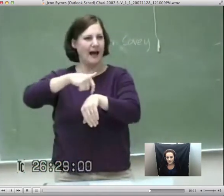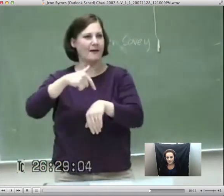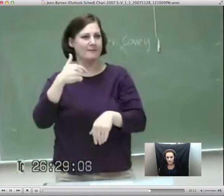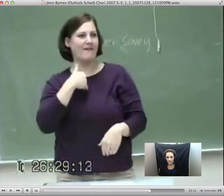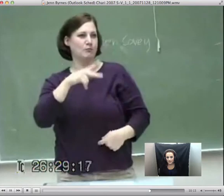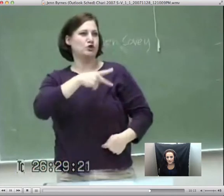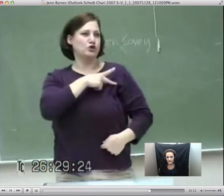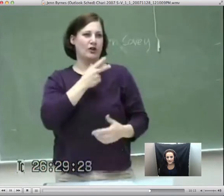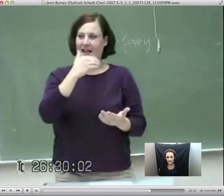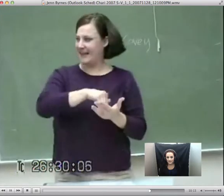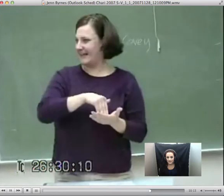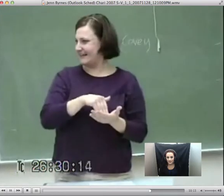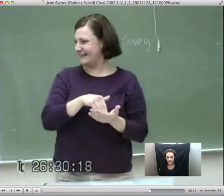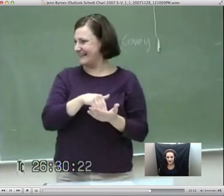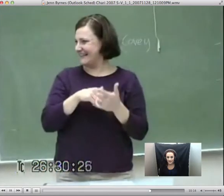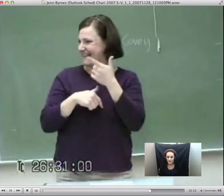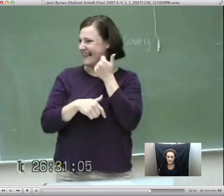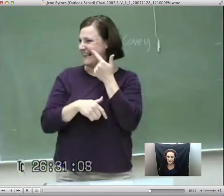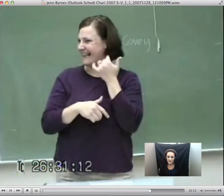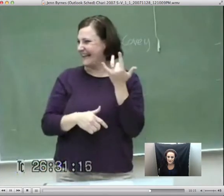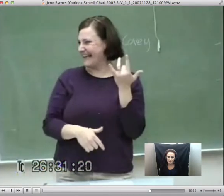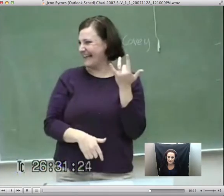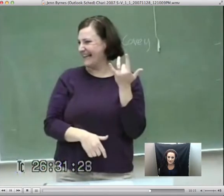So around nighttime, I have a personal